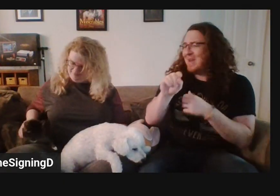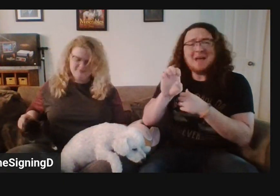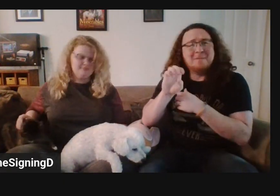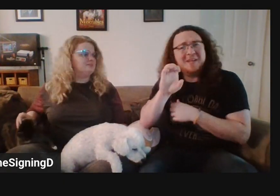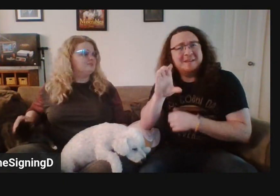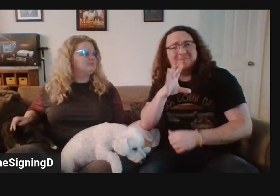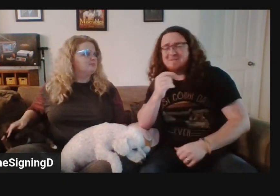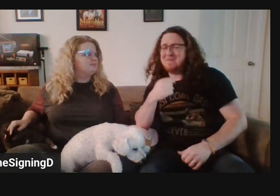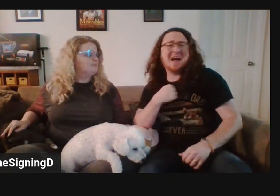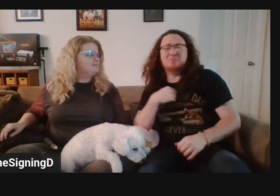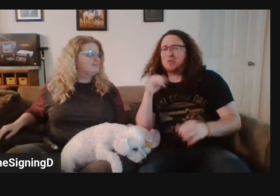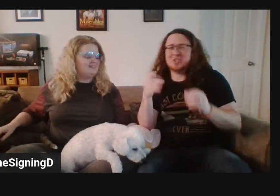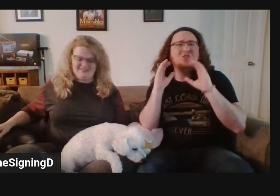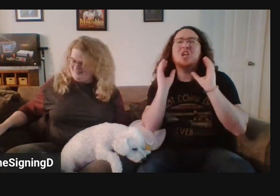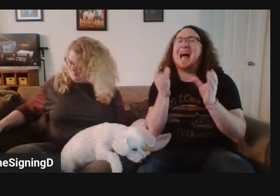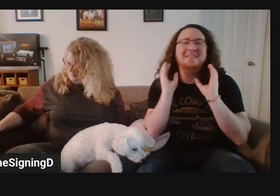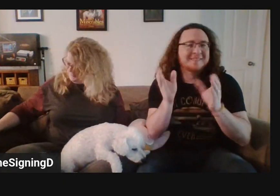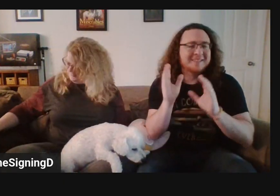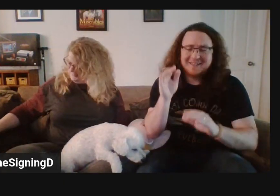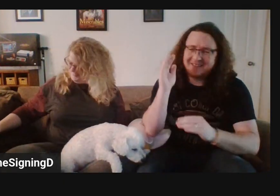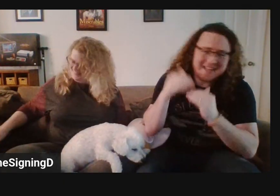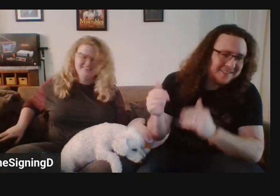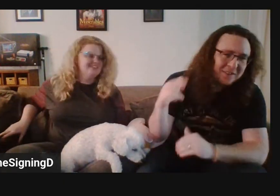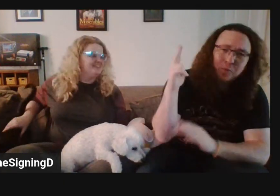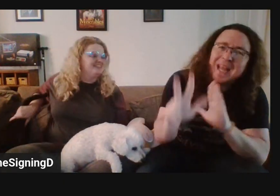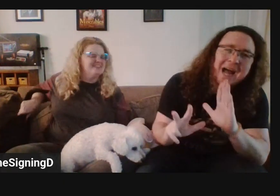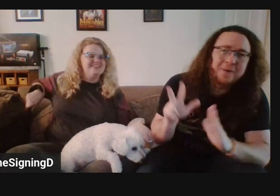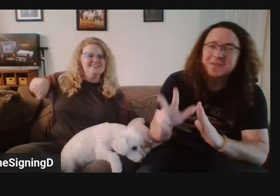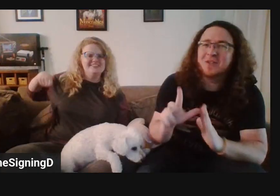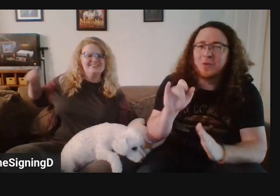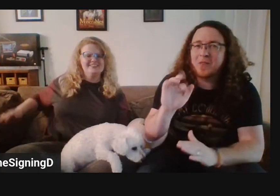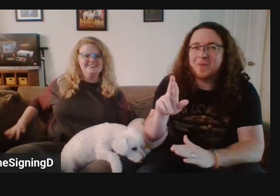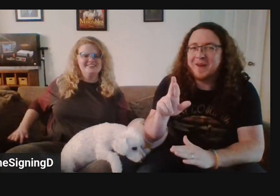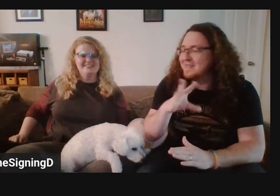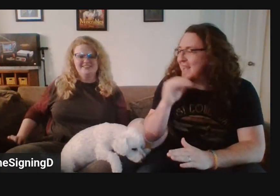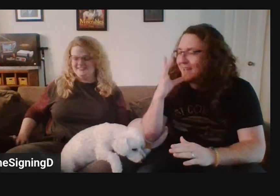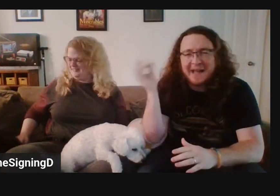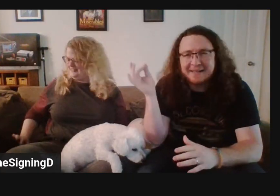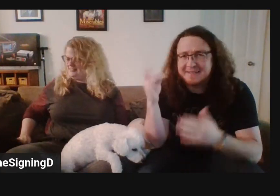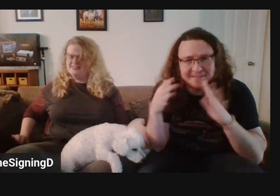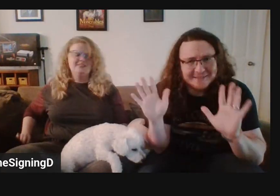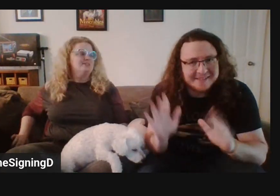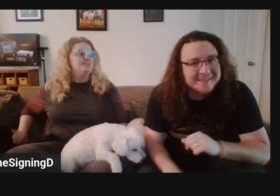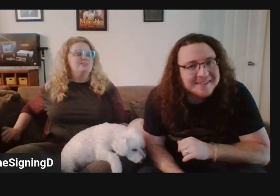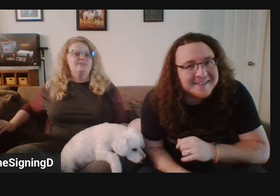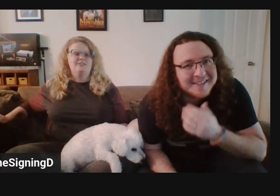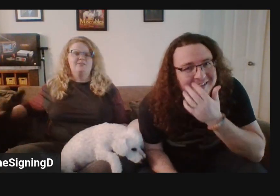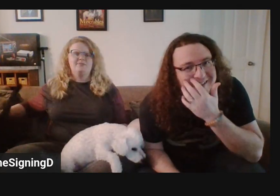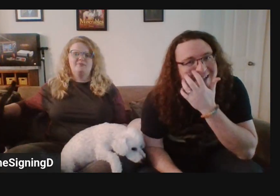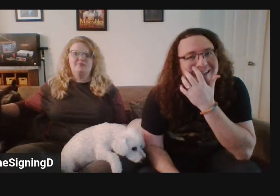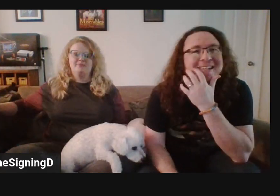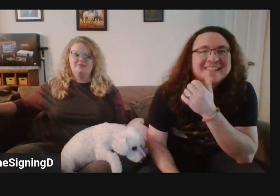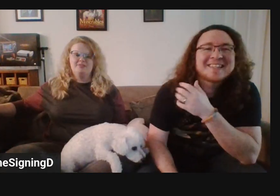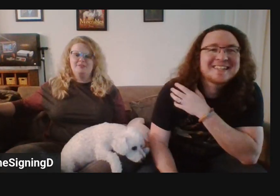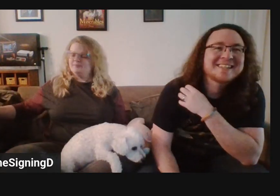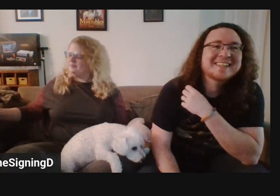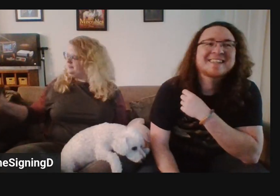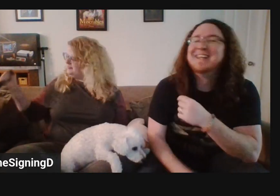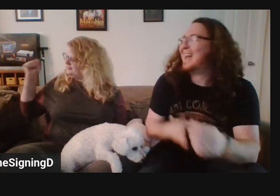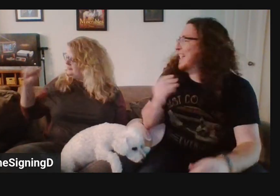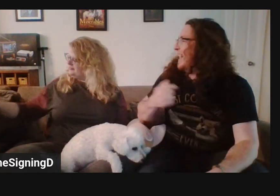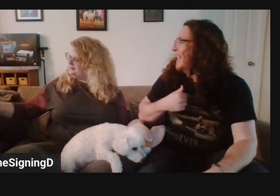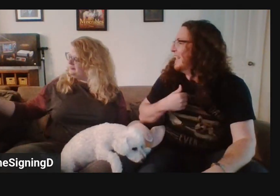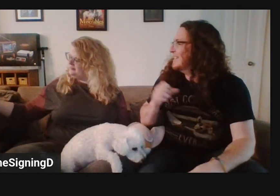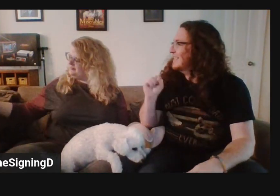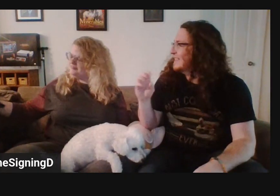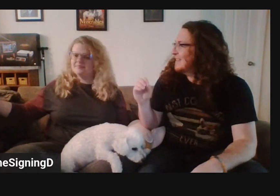you, Emily, and we'll just chat. The next 3 hours. Lord of the Rings and cats. That's it. And cats, yes. And I